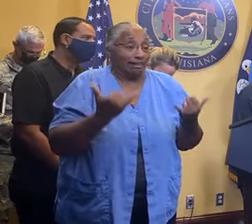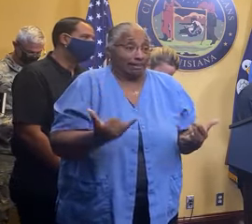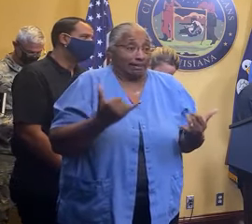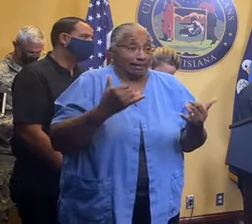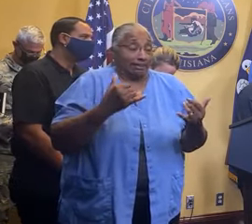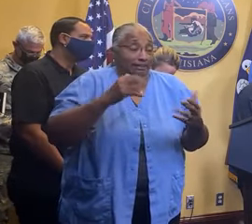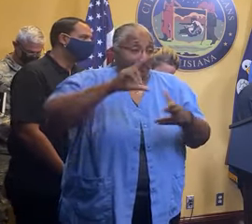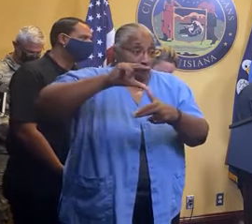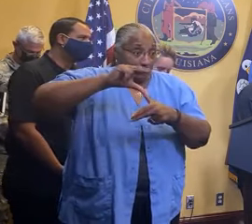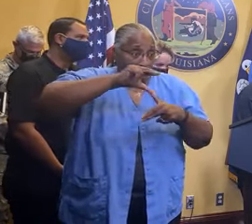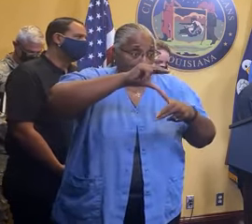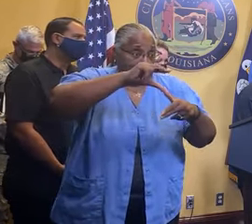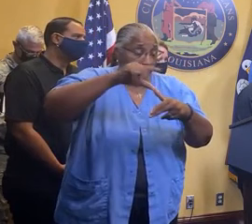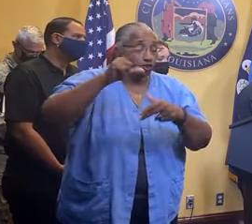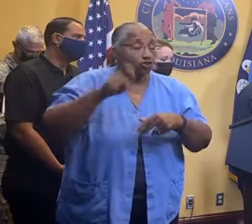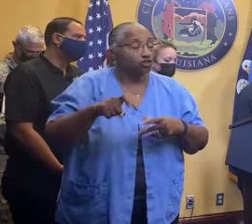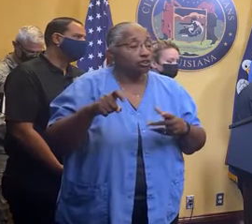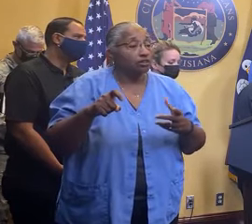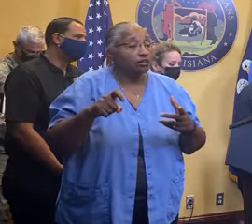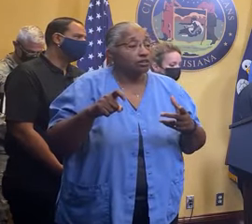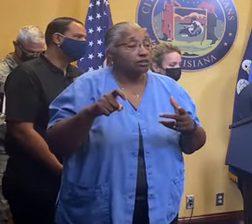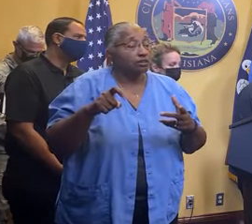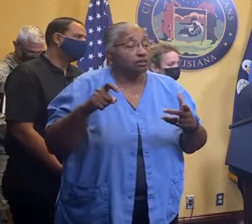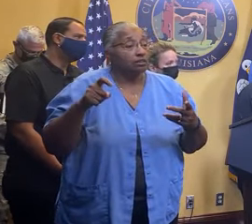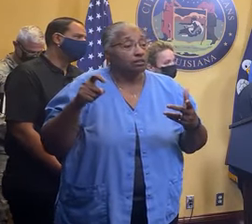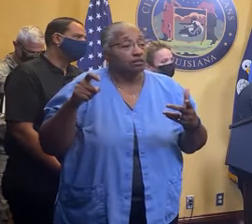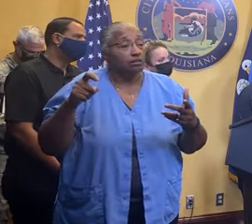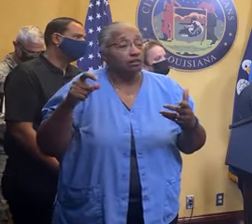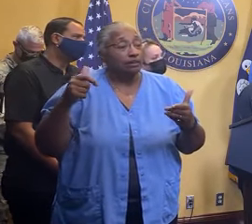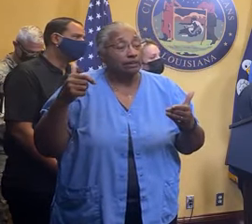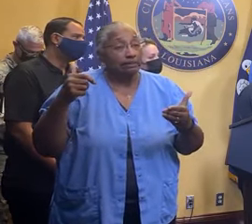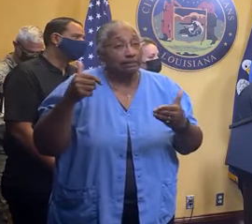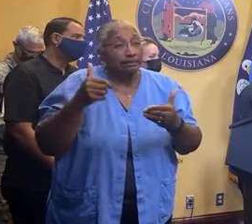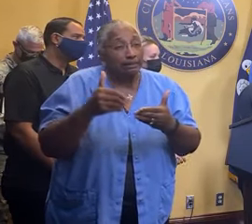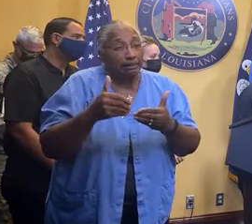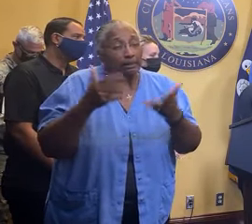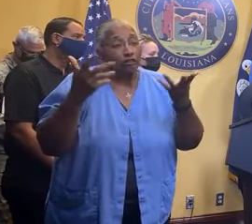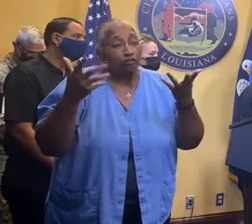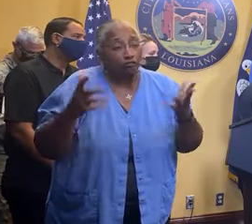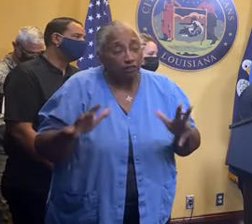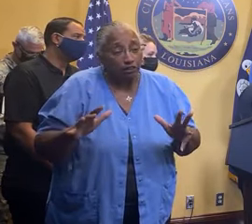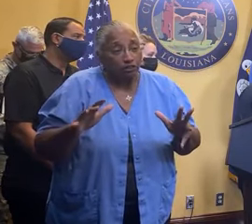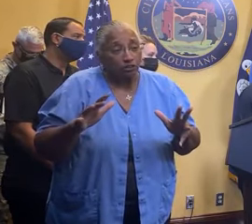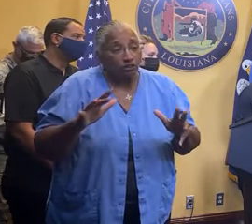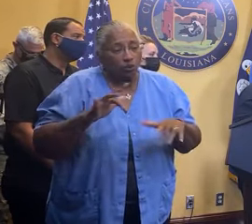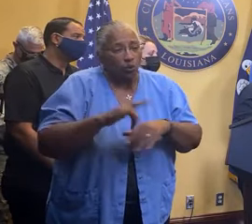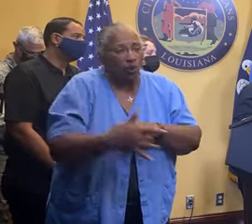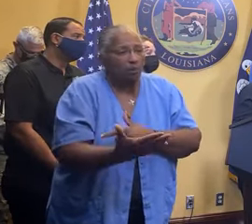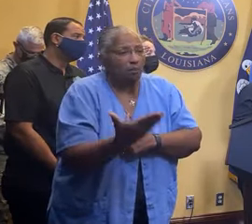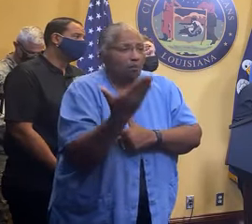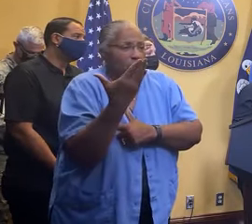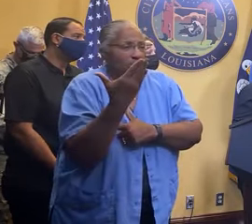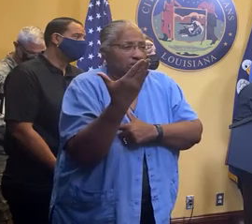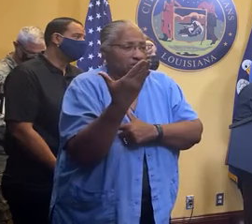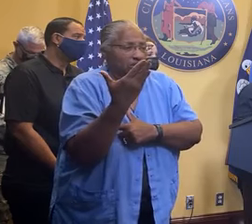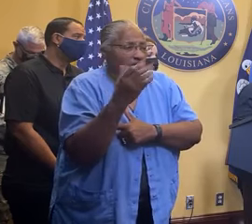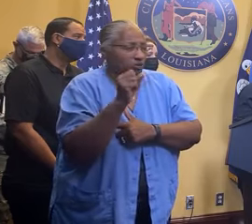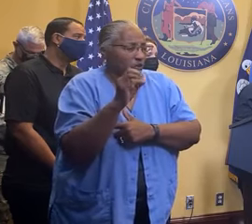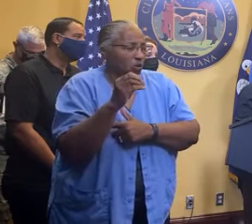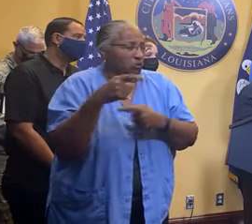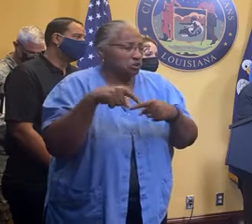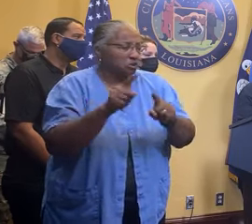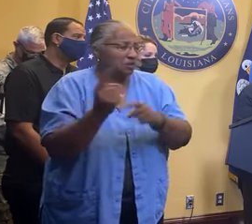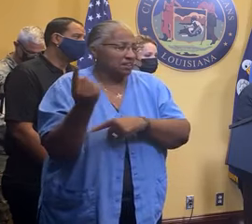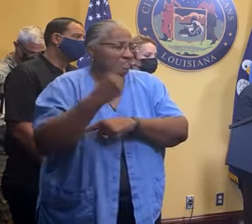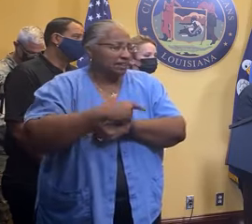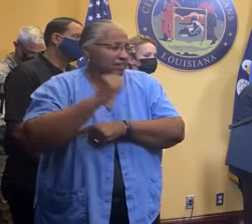storm should be nearing completion in the early morning, so by day. And so